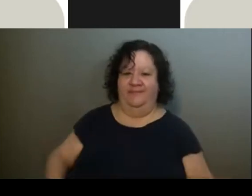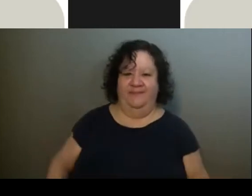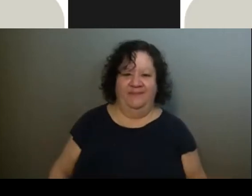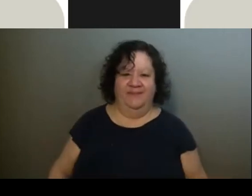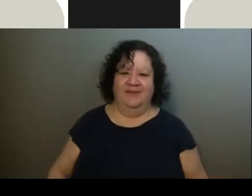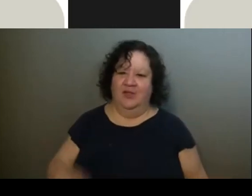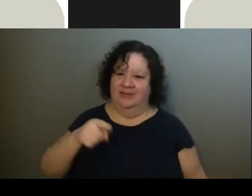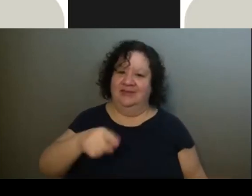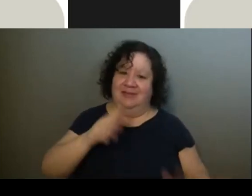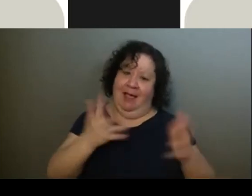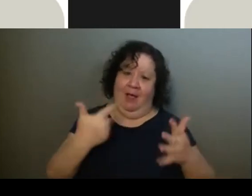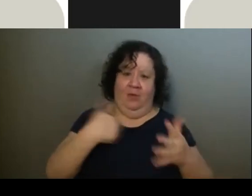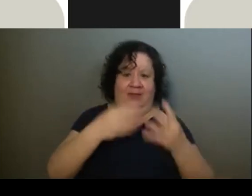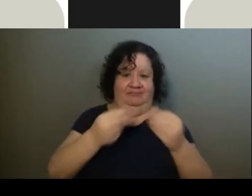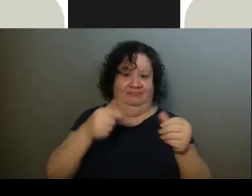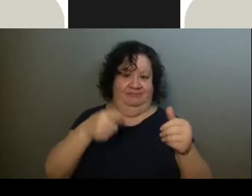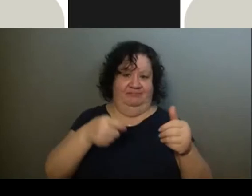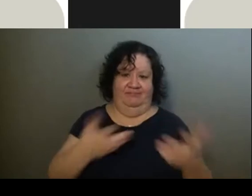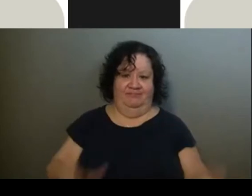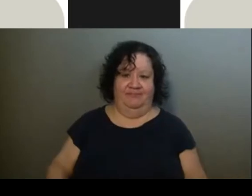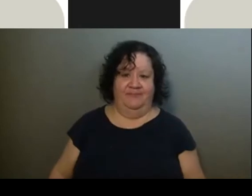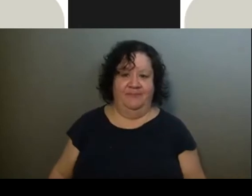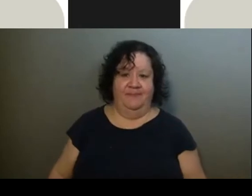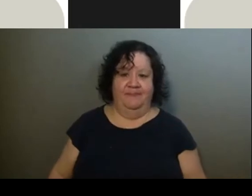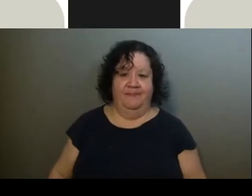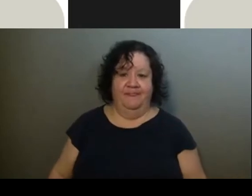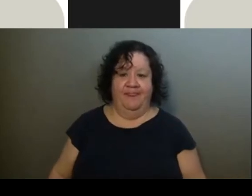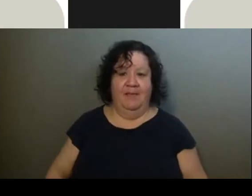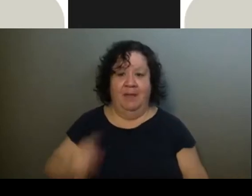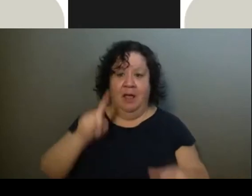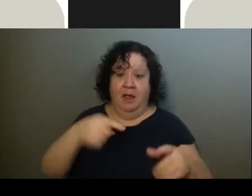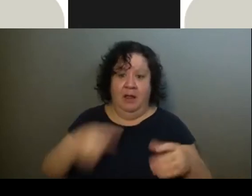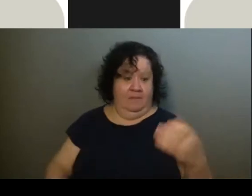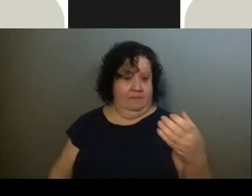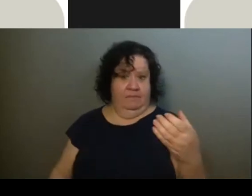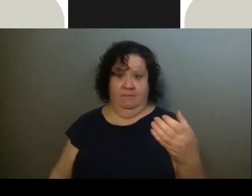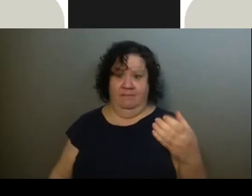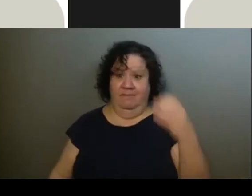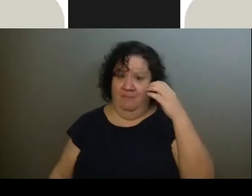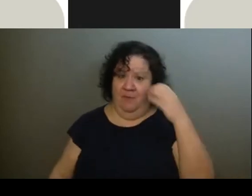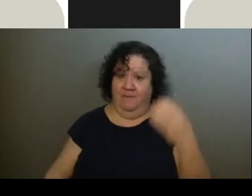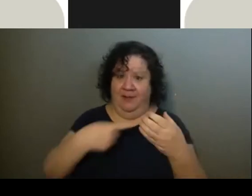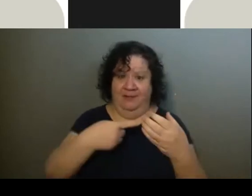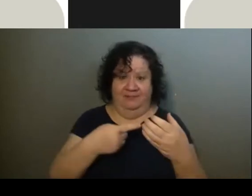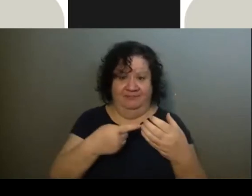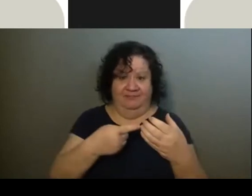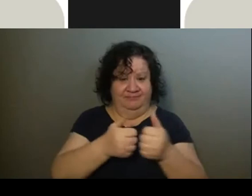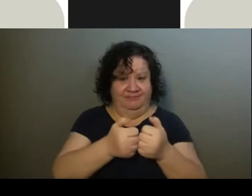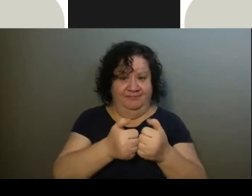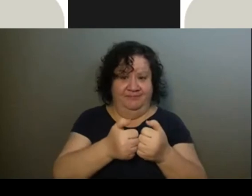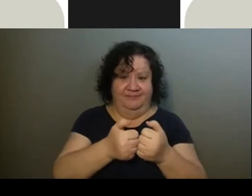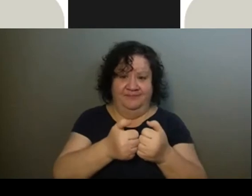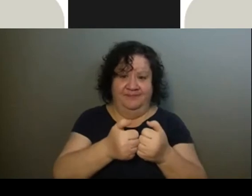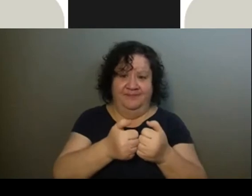the mobile and doesn't allow you to do anything else till you read the message or accept the message and confirm that message. And then the